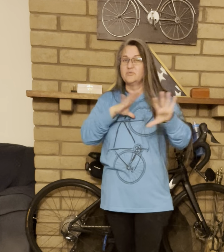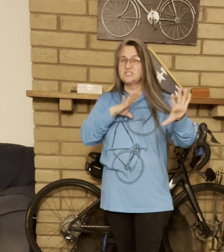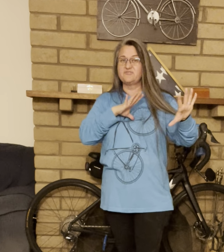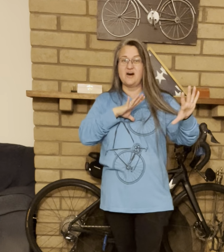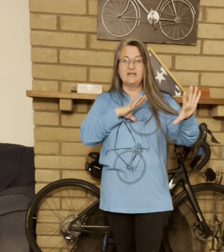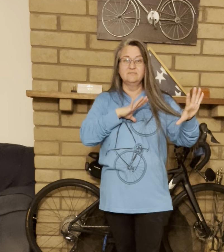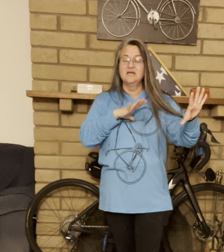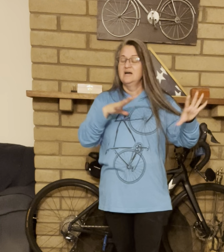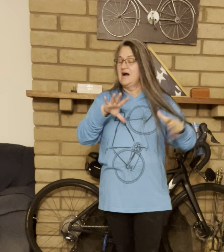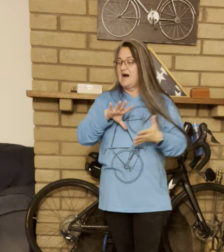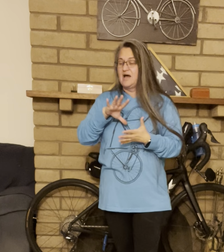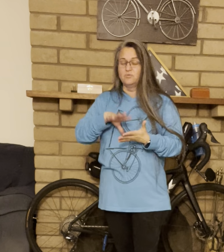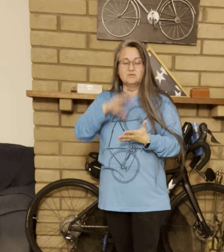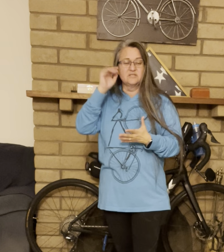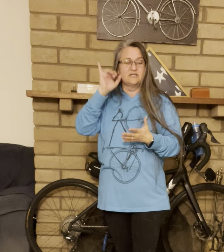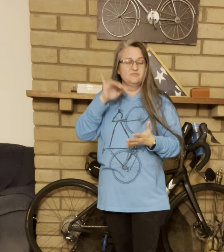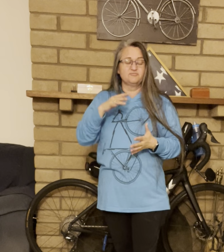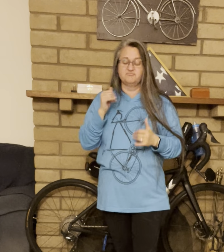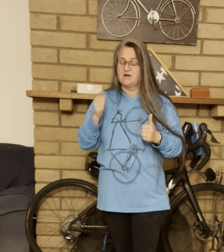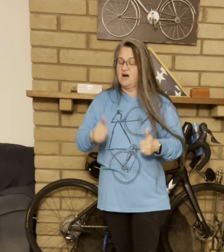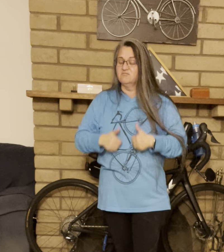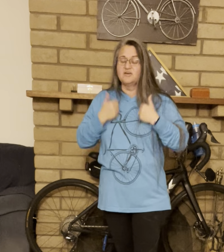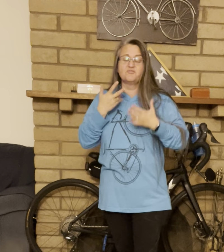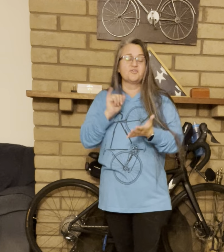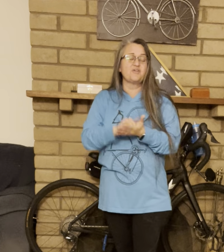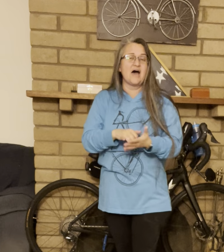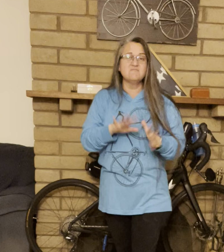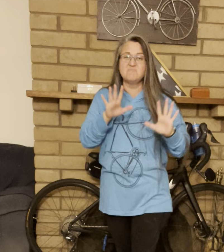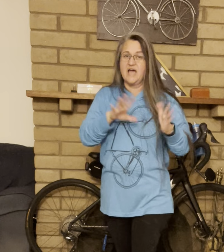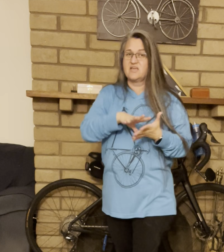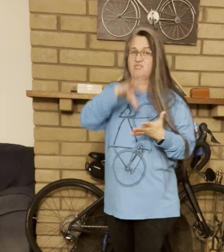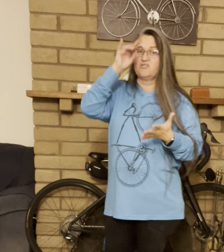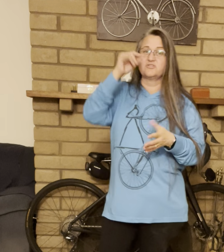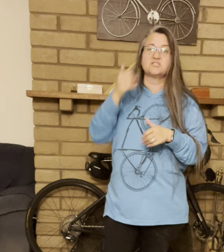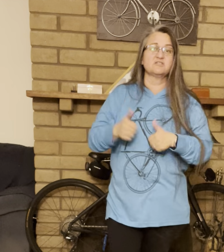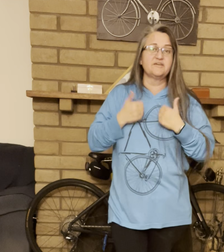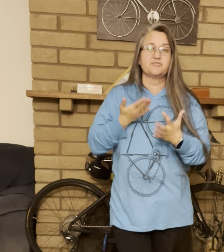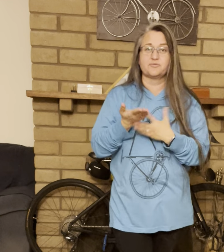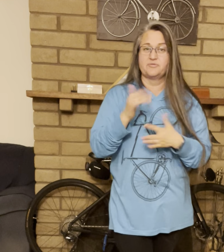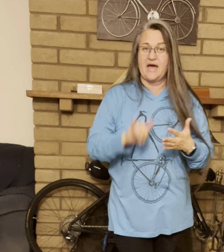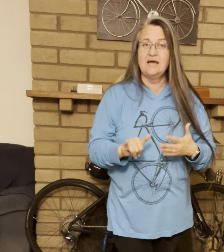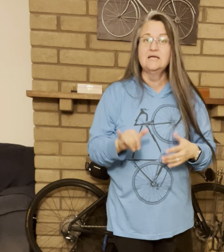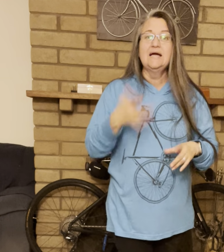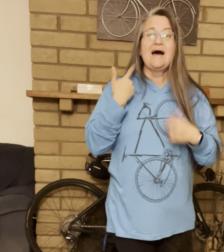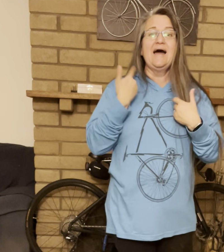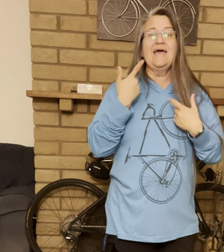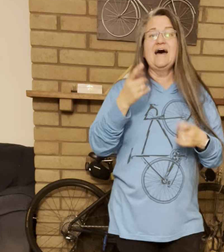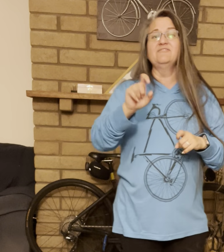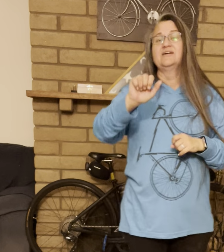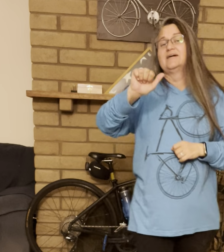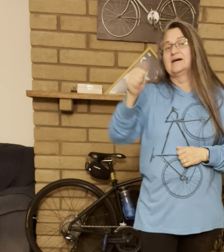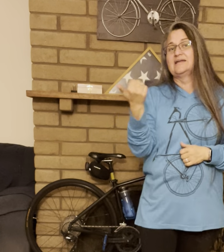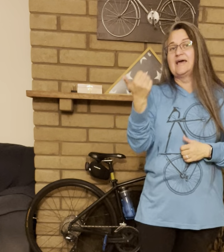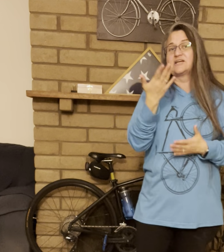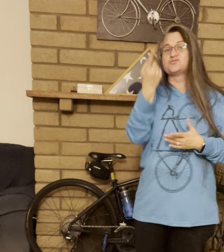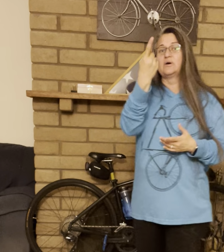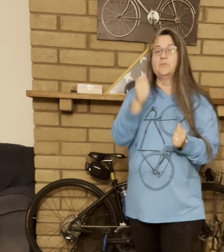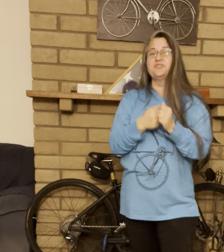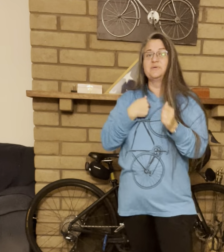is fine. I'll live with that. I can learn to live through that. I have an extra one with me,